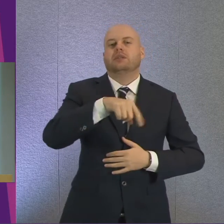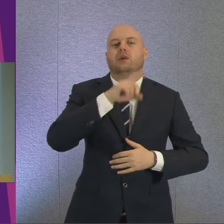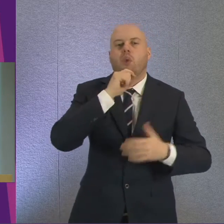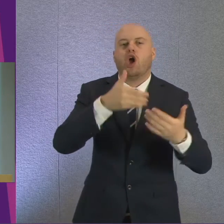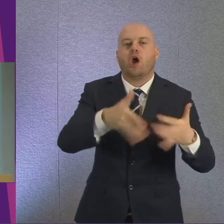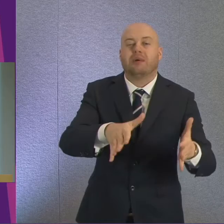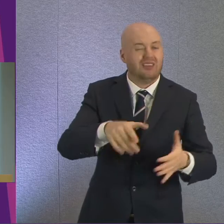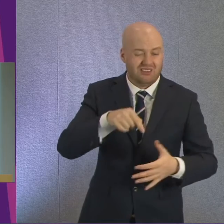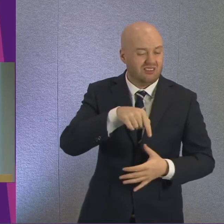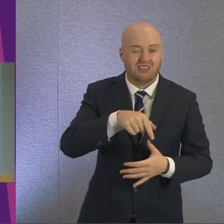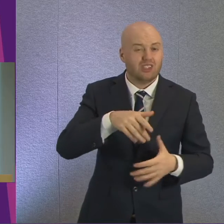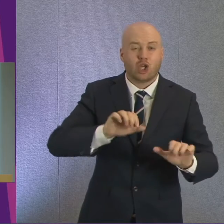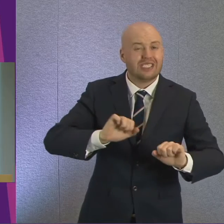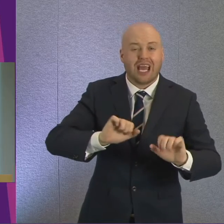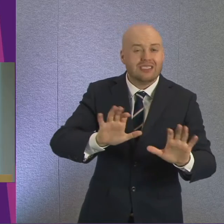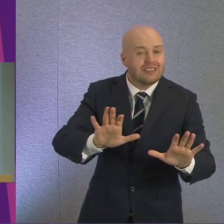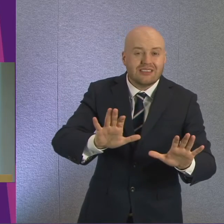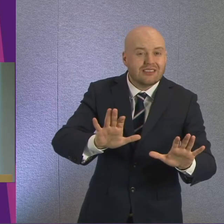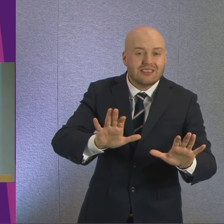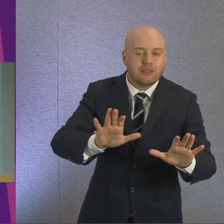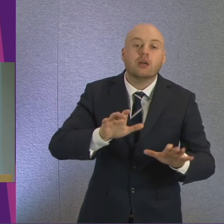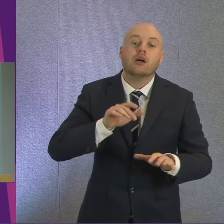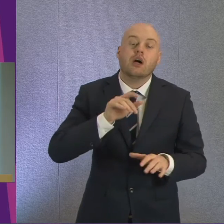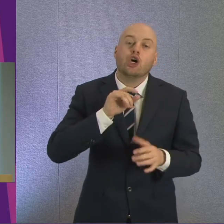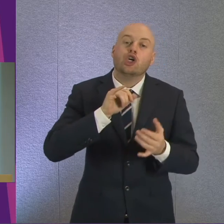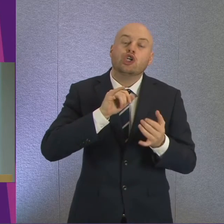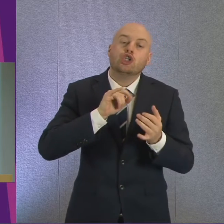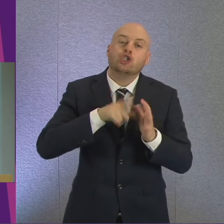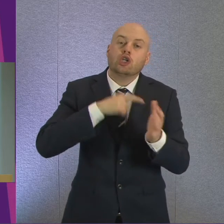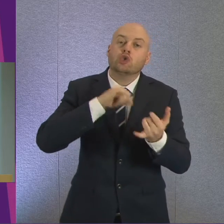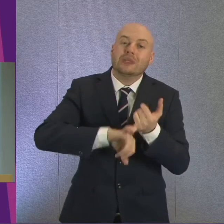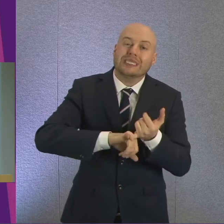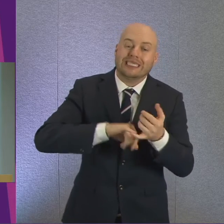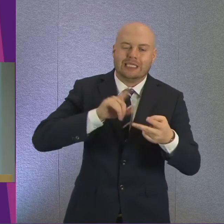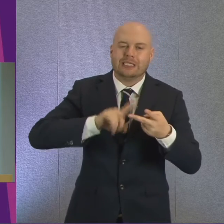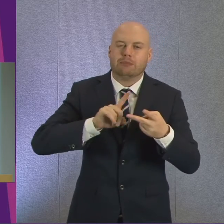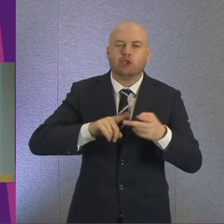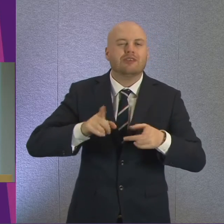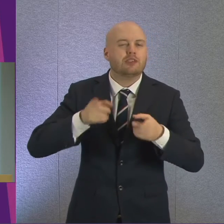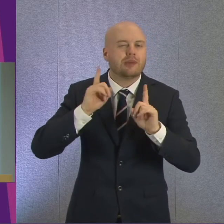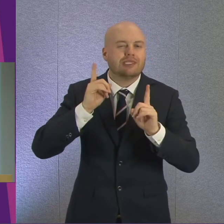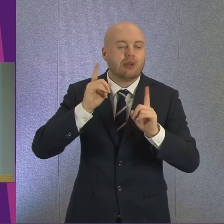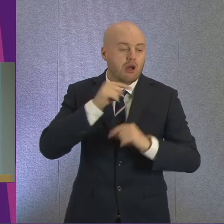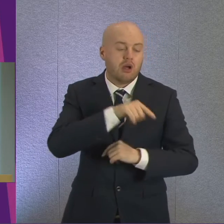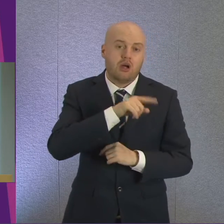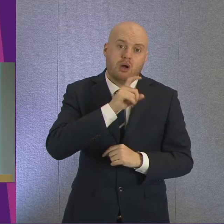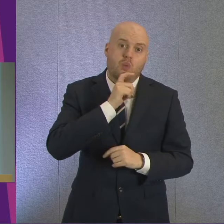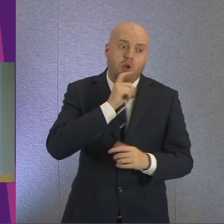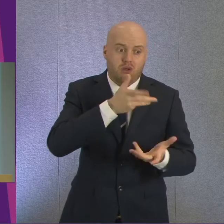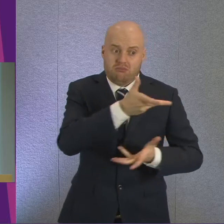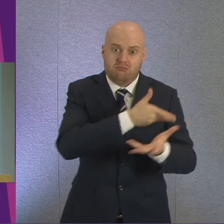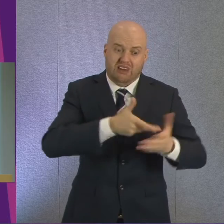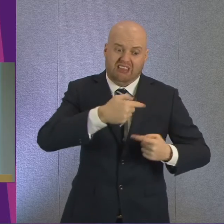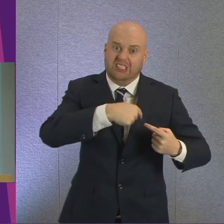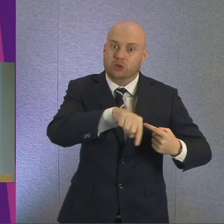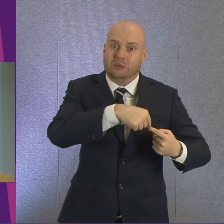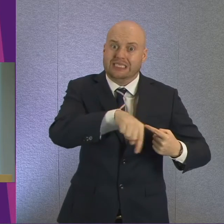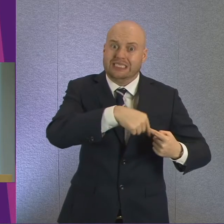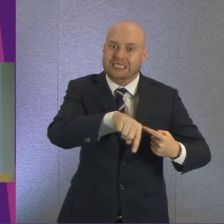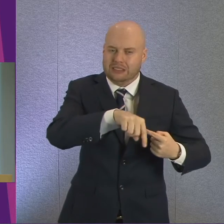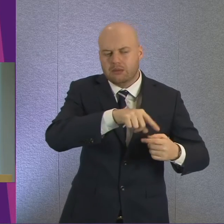in this week. There will be transparency around what sort of things need to be managed in order for us to safely